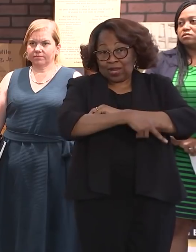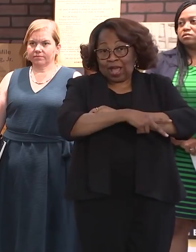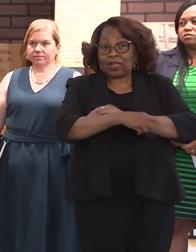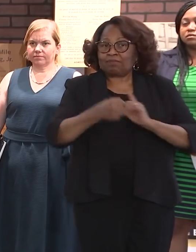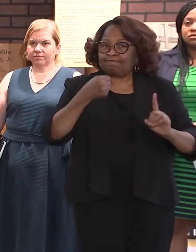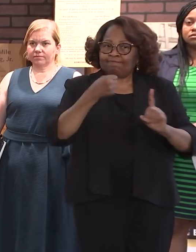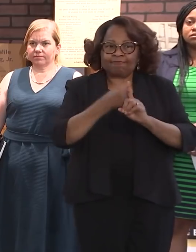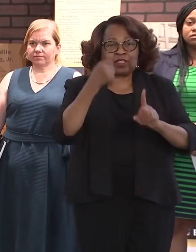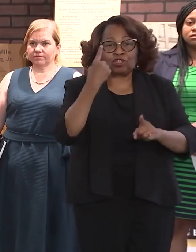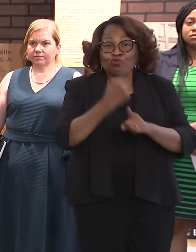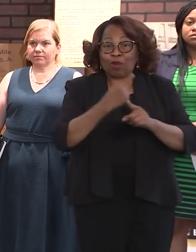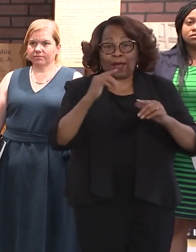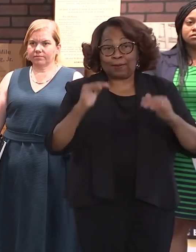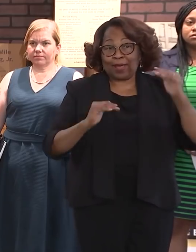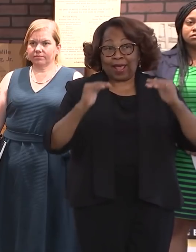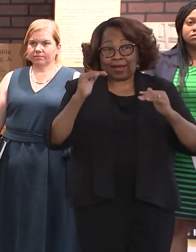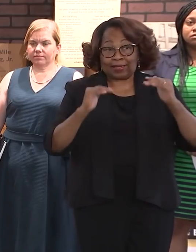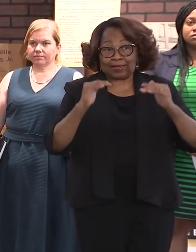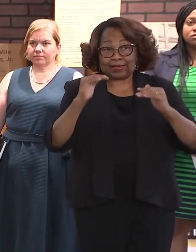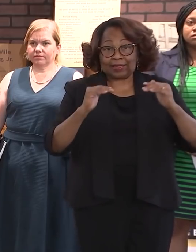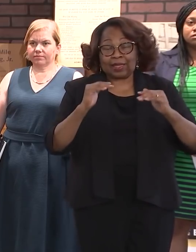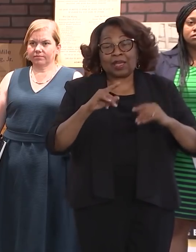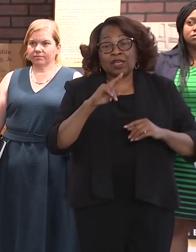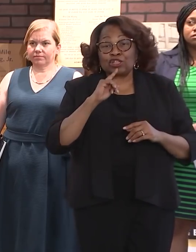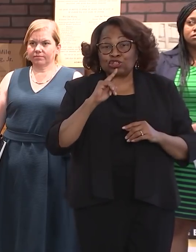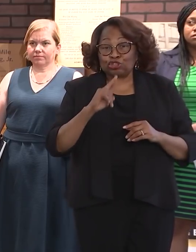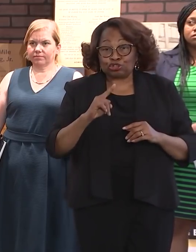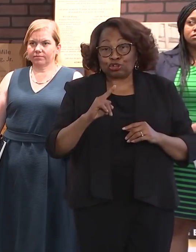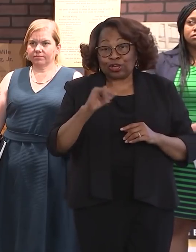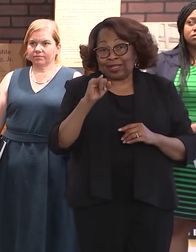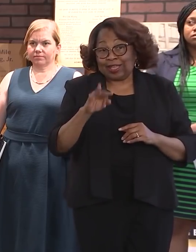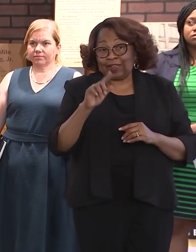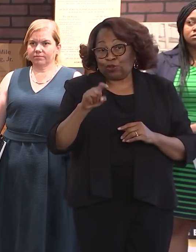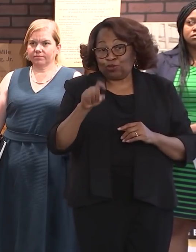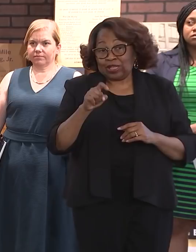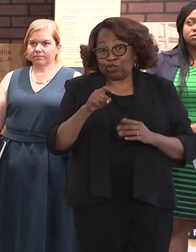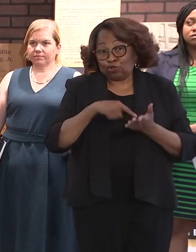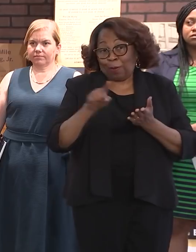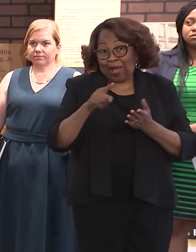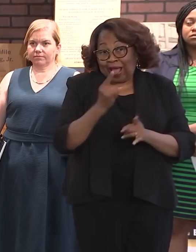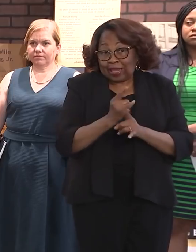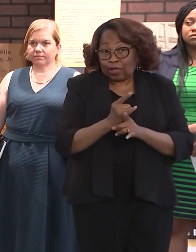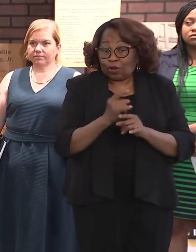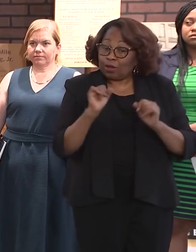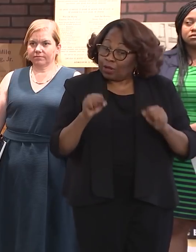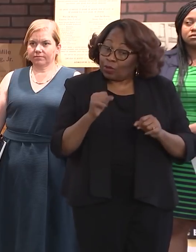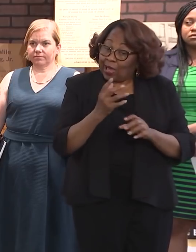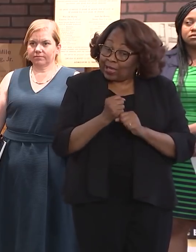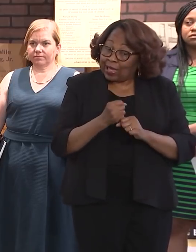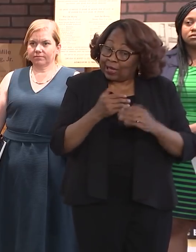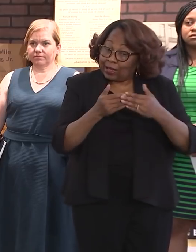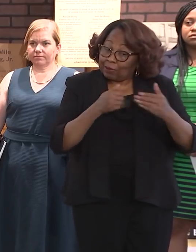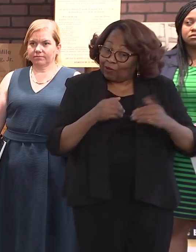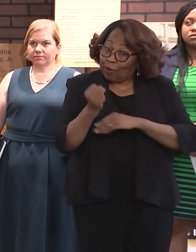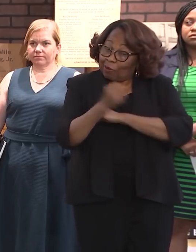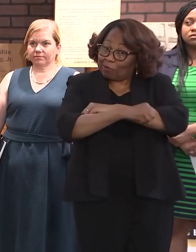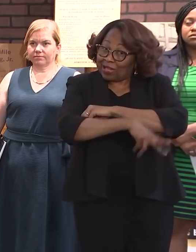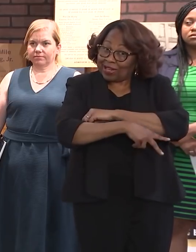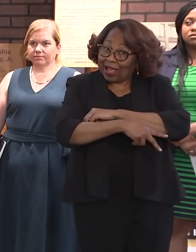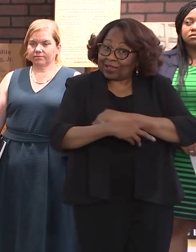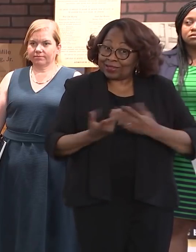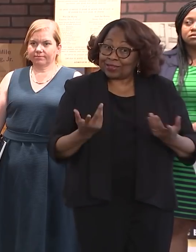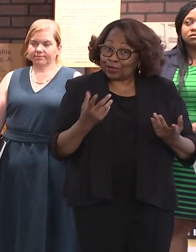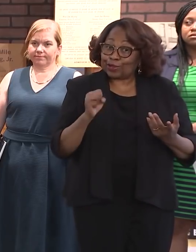strikes the right balance. I mean, surely if you need to buy liquor, you can get it by midnight to tide